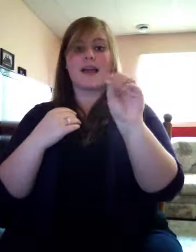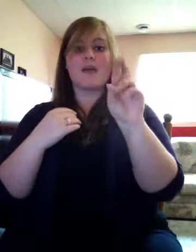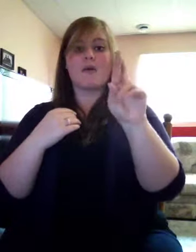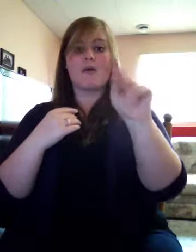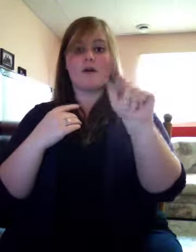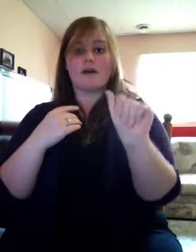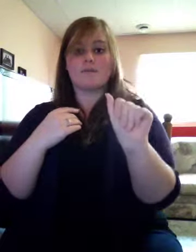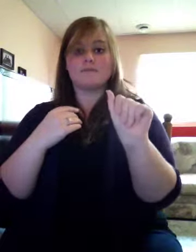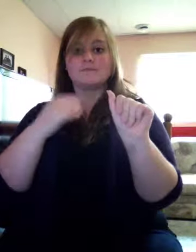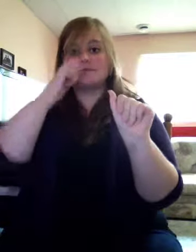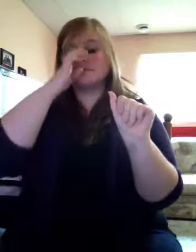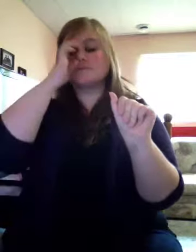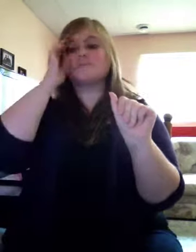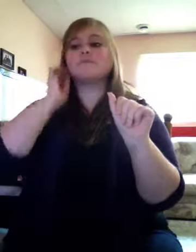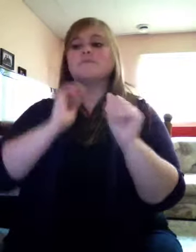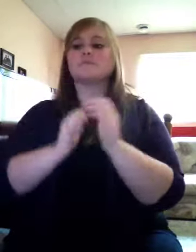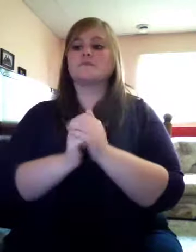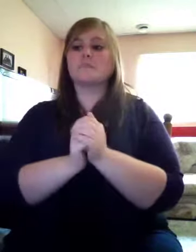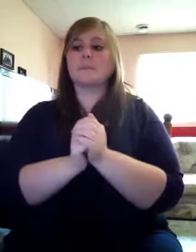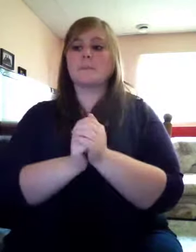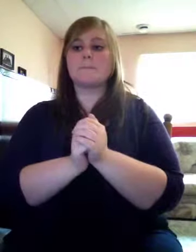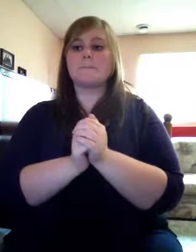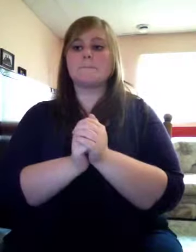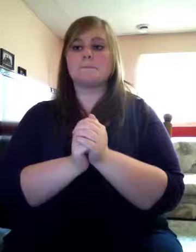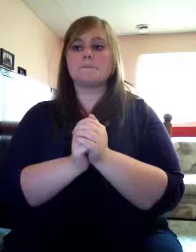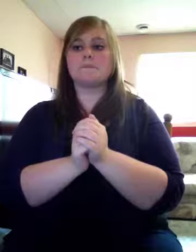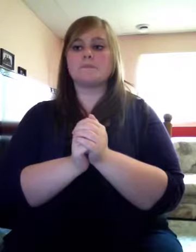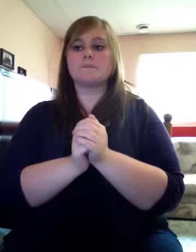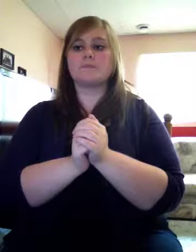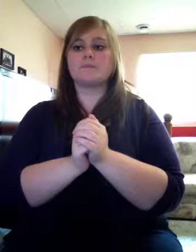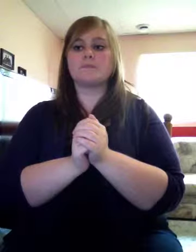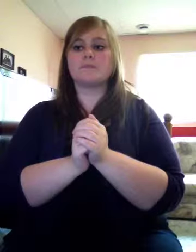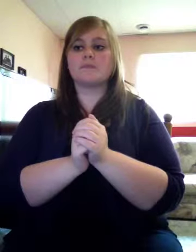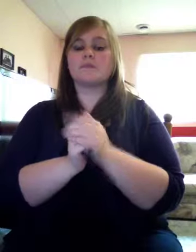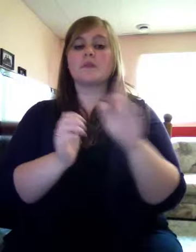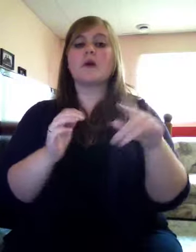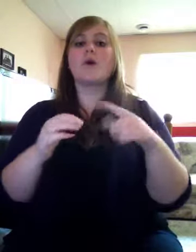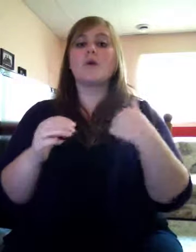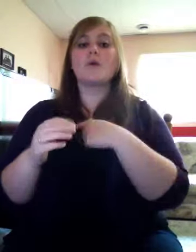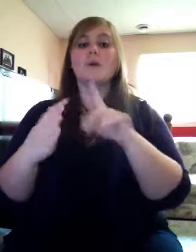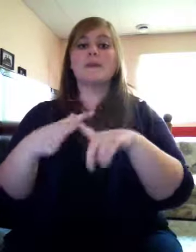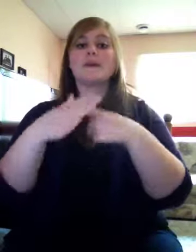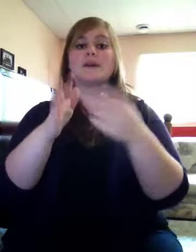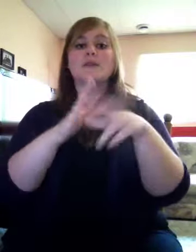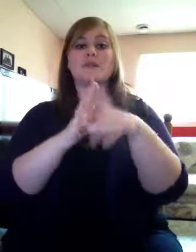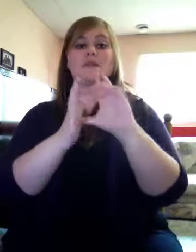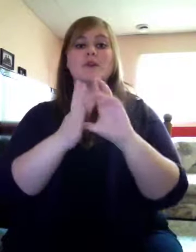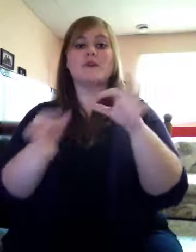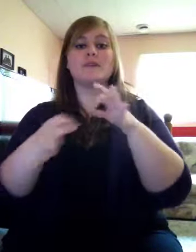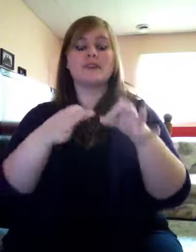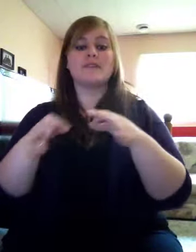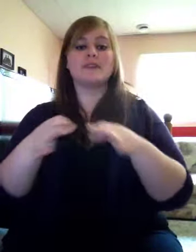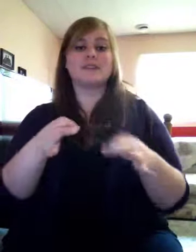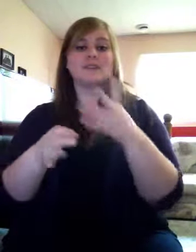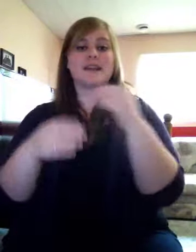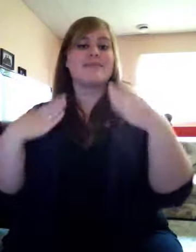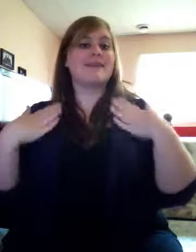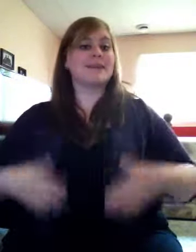the aorta and detection of abdominal aortic aneurysms. We'll begin with a review of the definitions and the anatomy of the types of abdominal